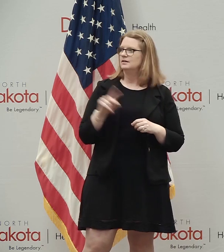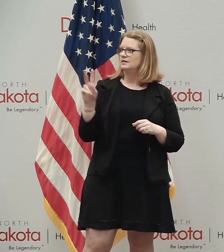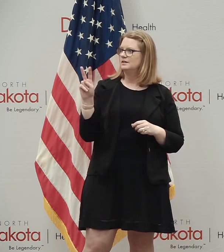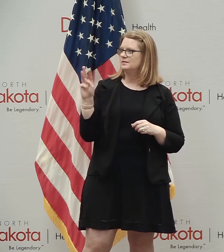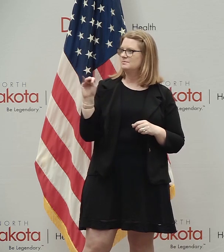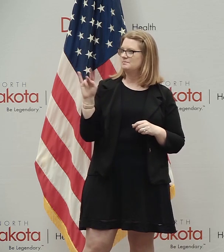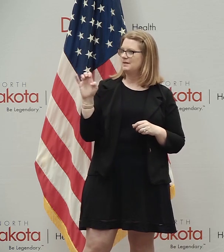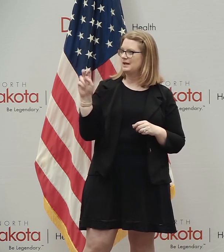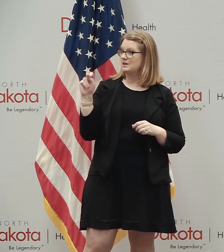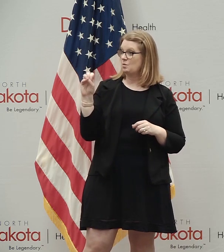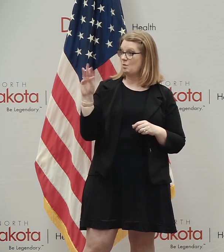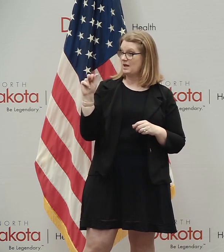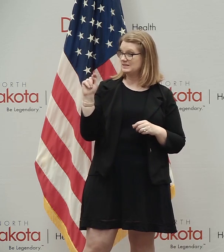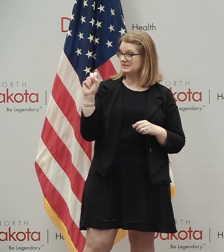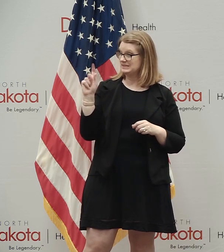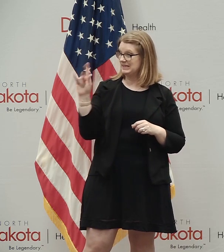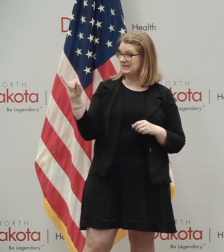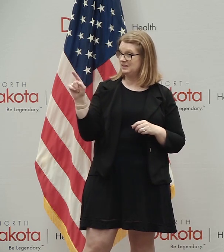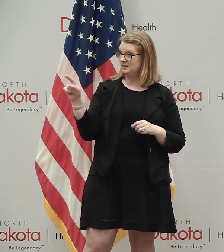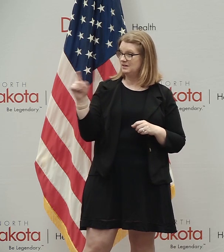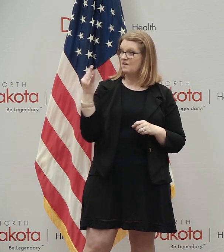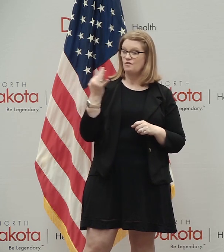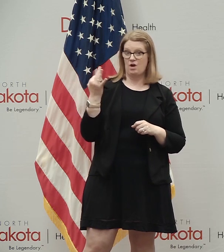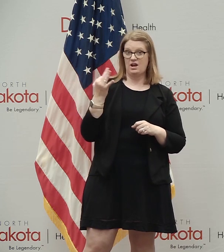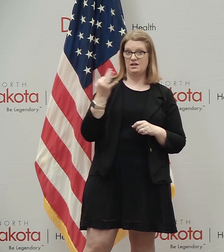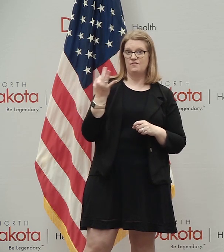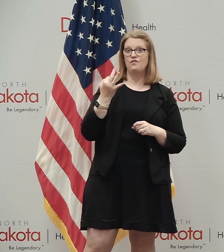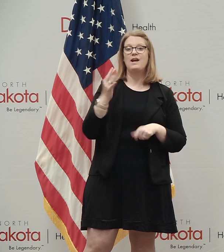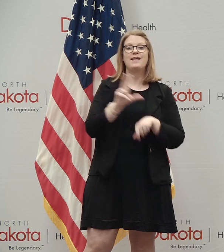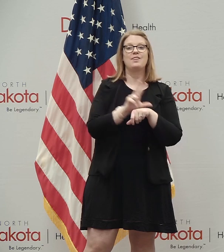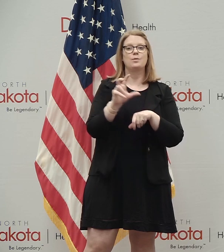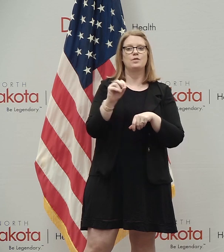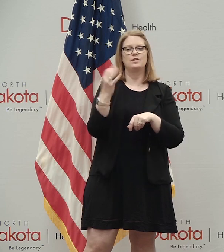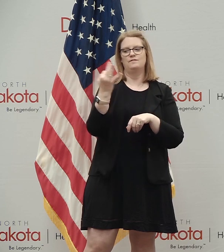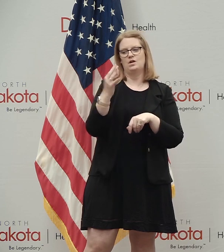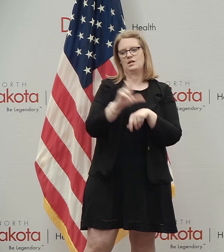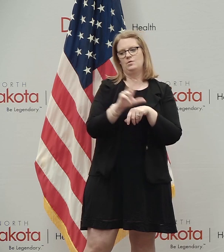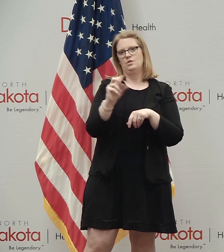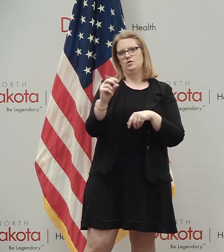Mike Nowatzki. Are we Friday at 3:30?